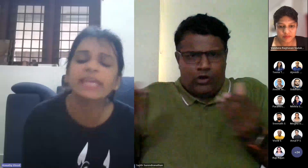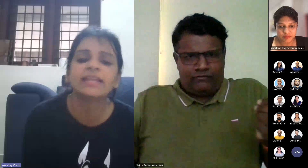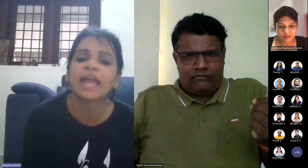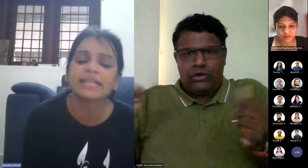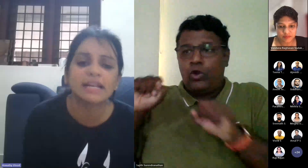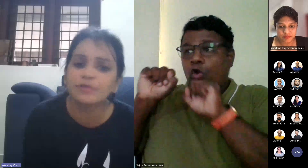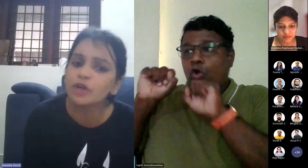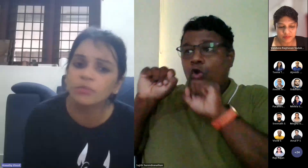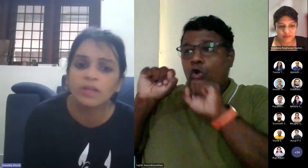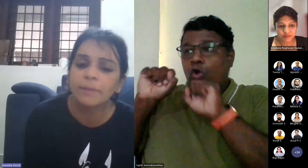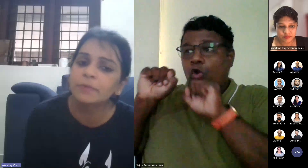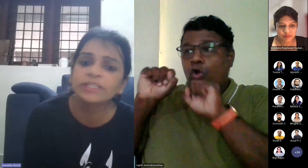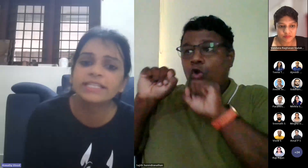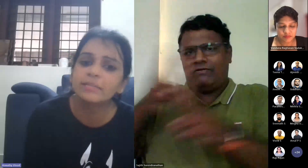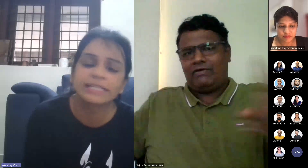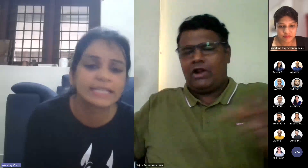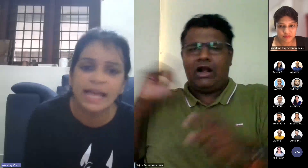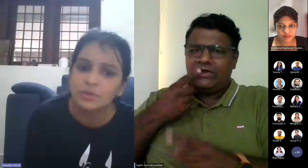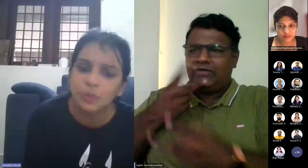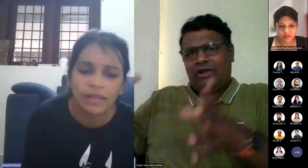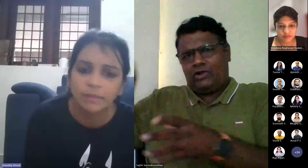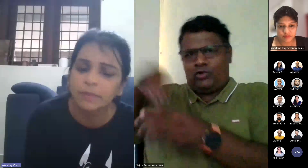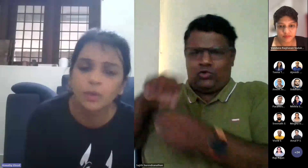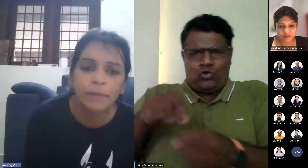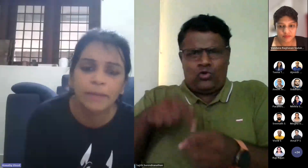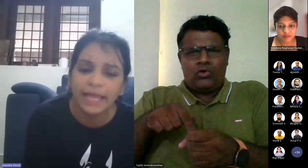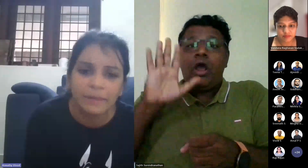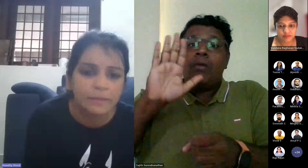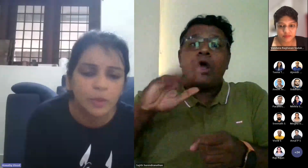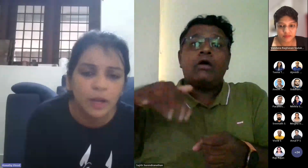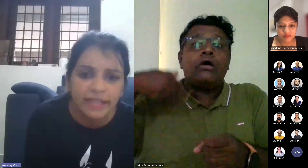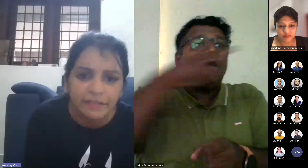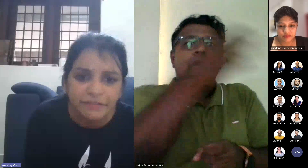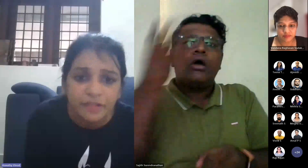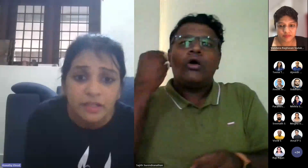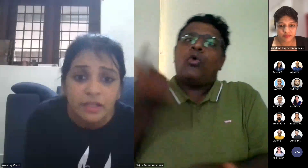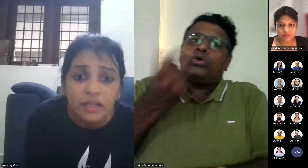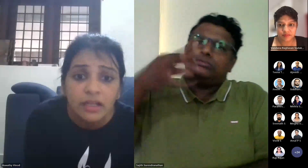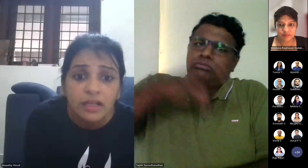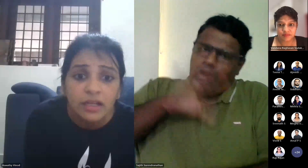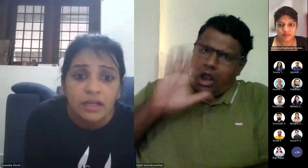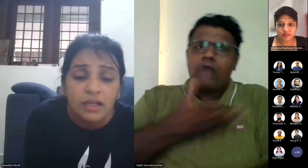you take in ideas from people with disabilities as well, people who are blind, people who are deaf.